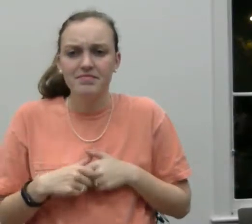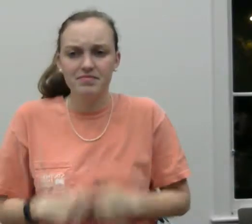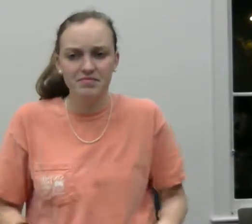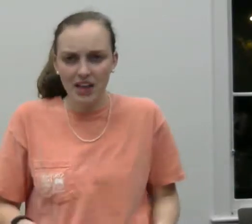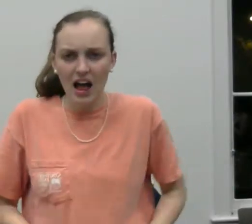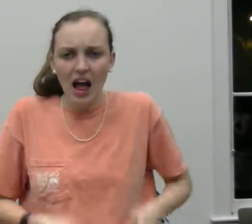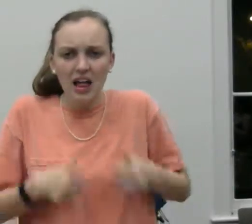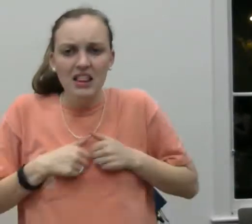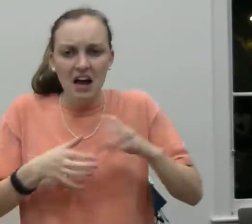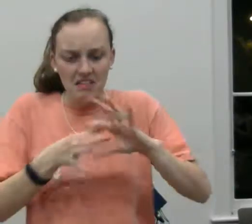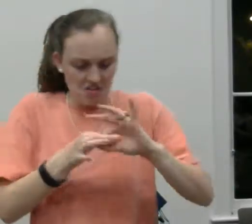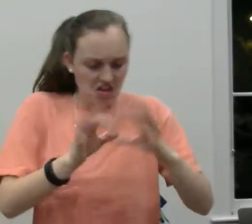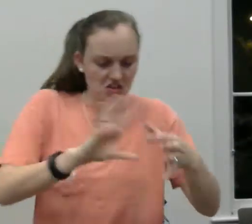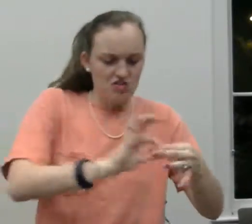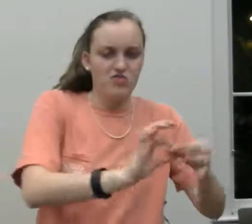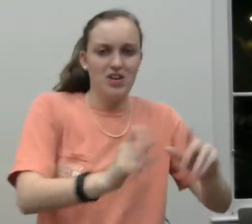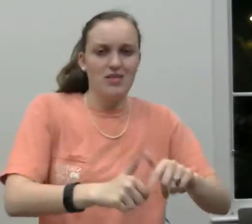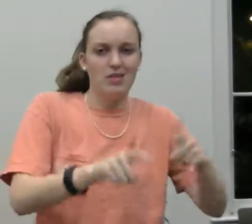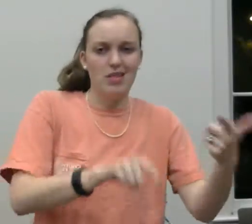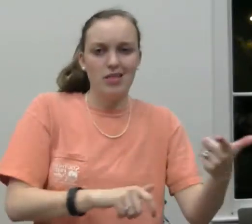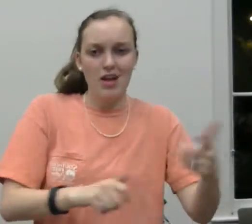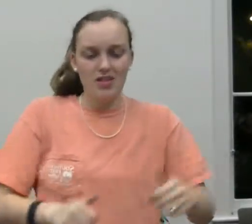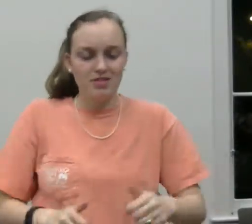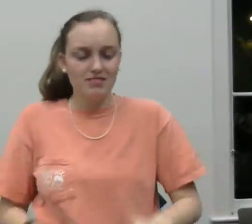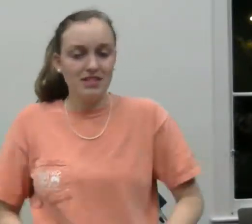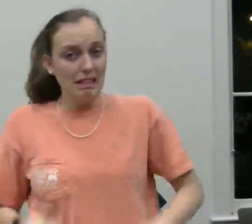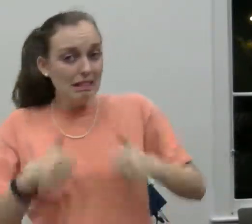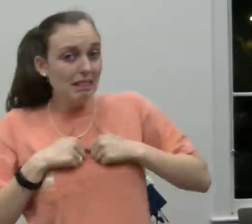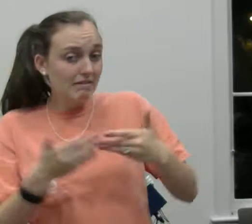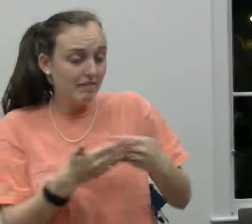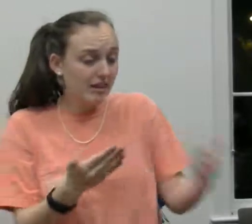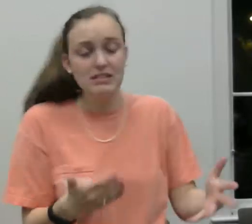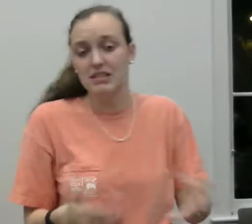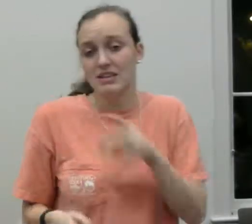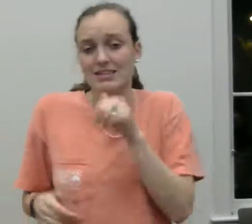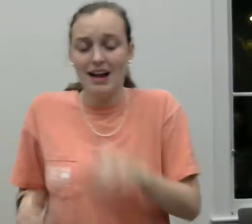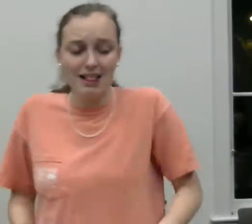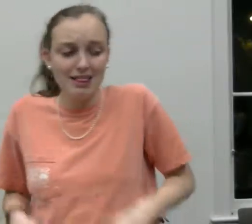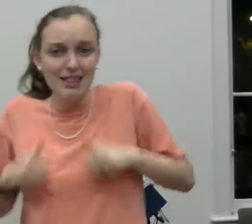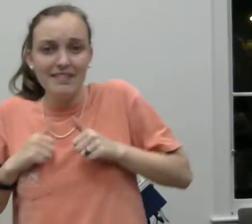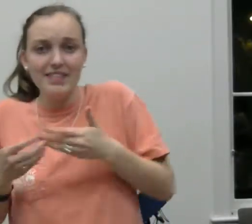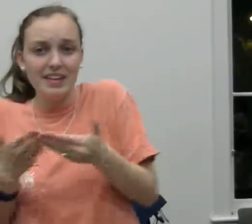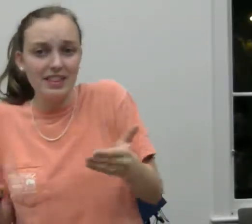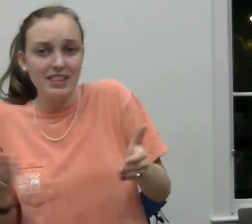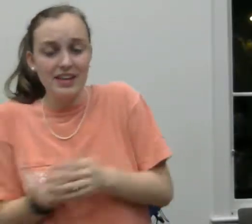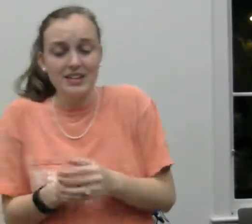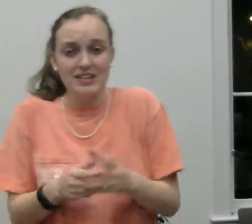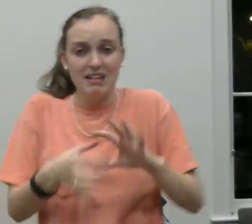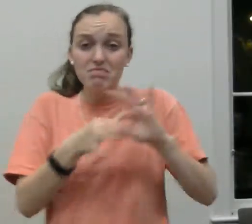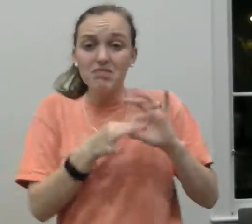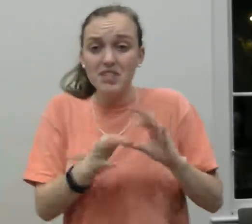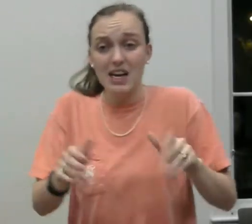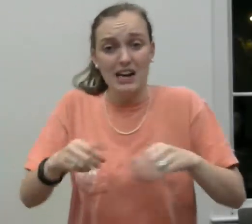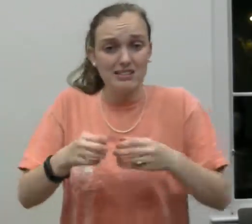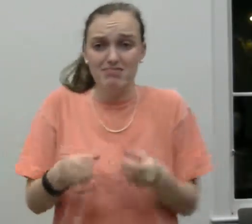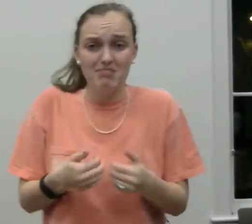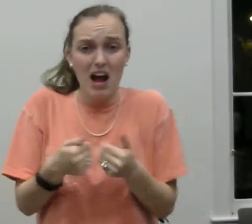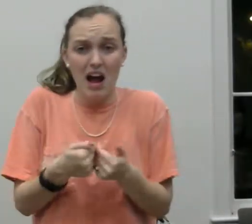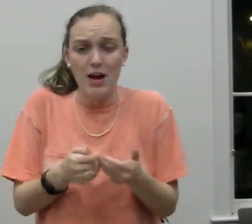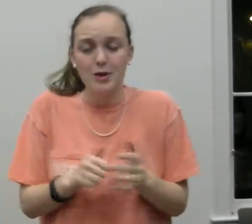interact with one another, and living and non-living things and ecosystems are both very important. And finally, something we're going to be spending a lot of time at the beginning of the